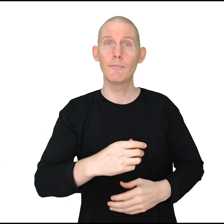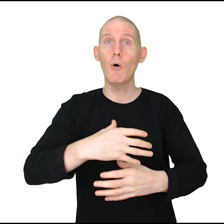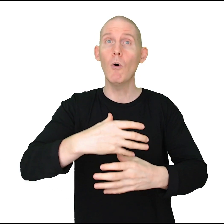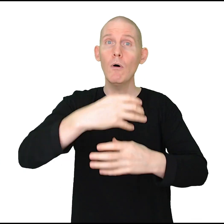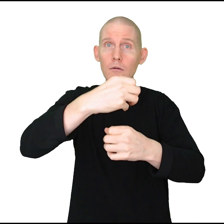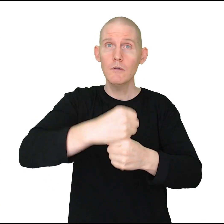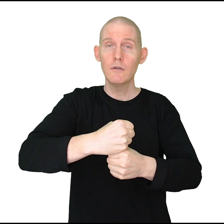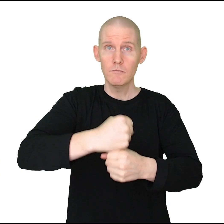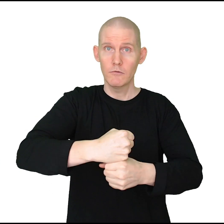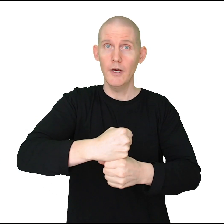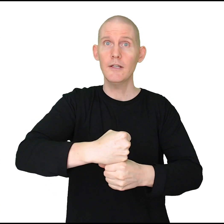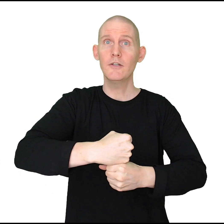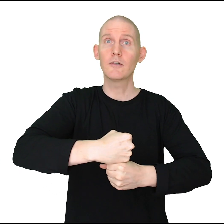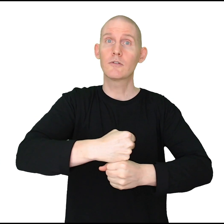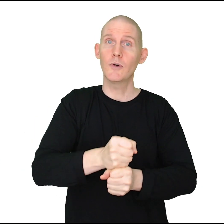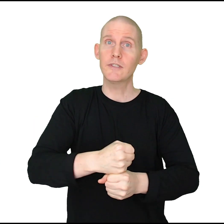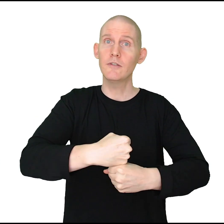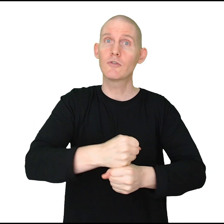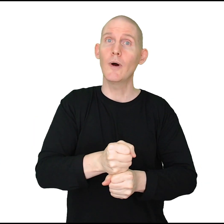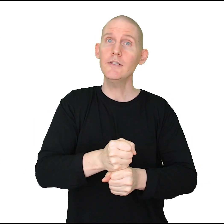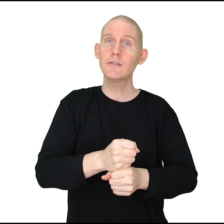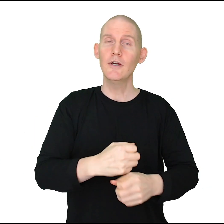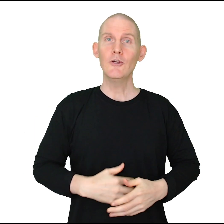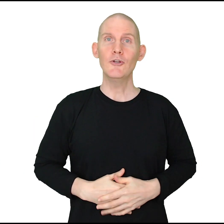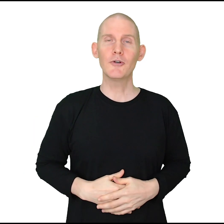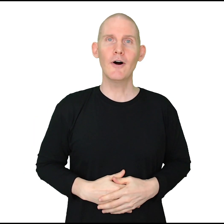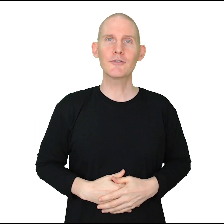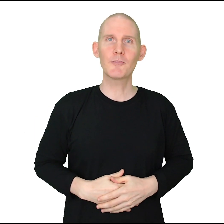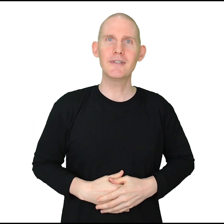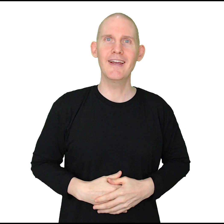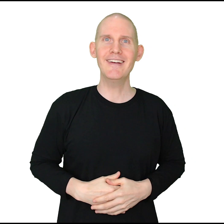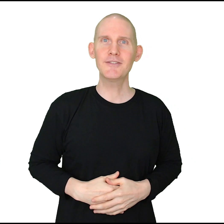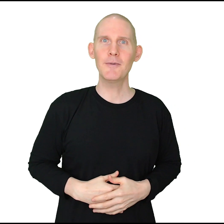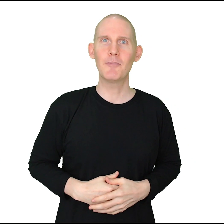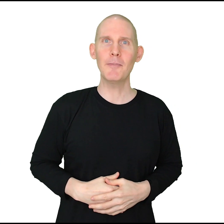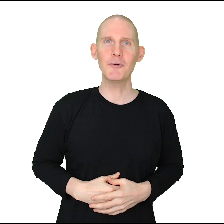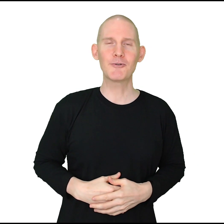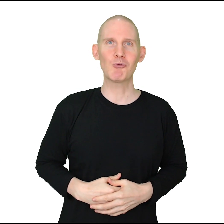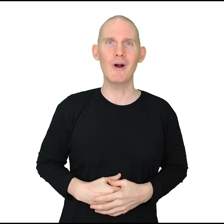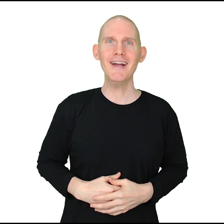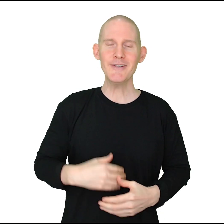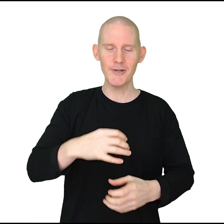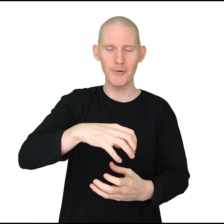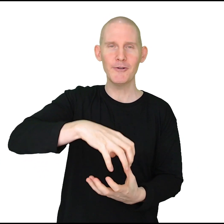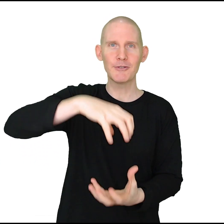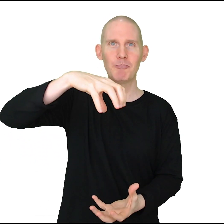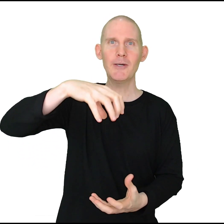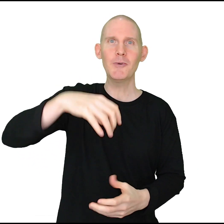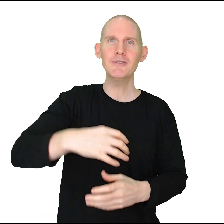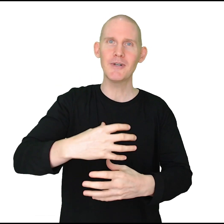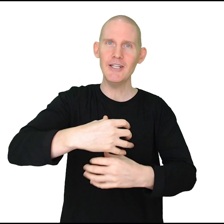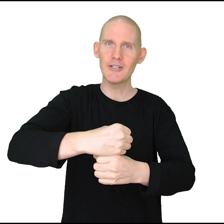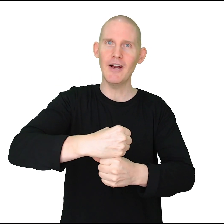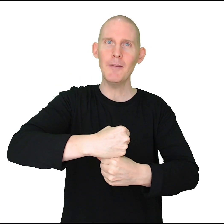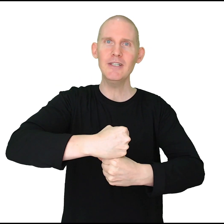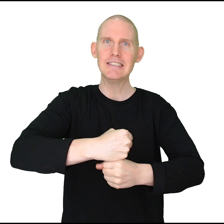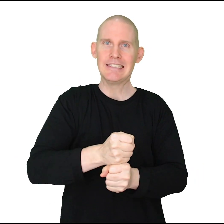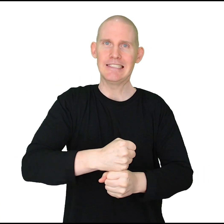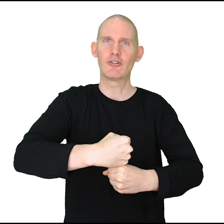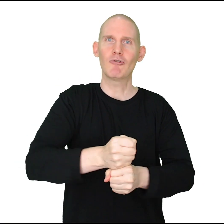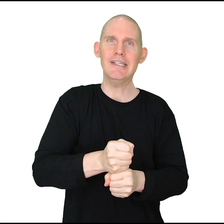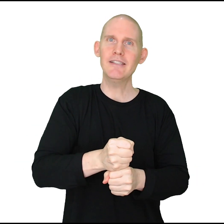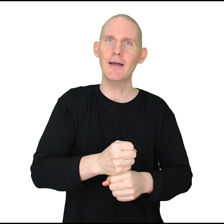grabbing a pole, right? And you're twisting twice. You could also pretend it's a pepper grinder. One of those big ones, right? You grab